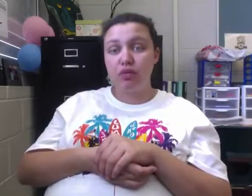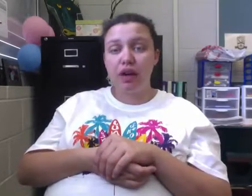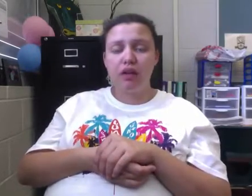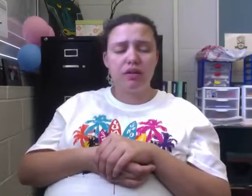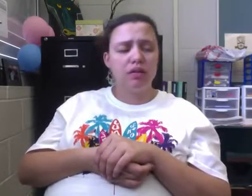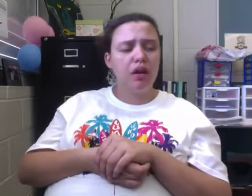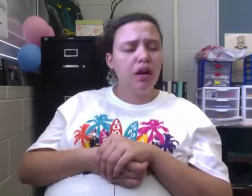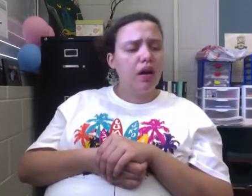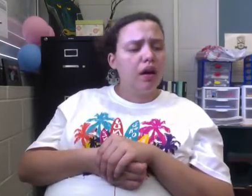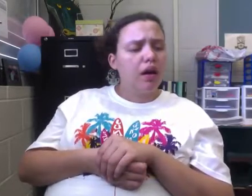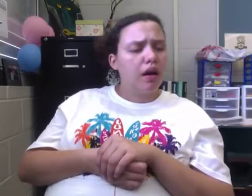9 also.